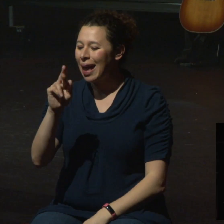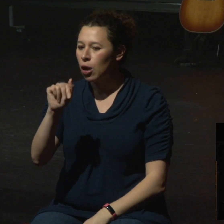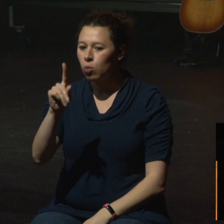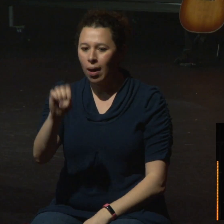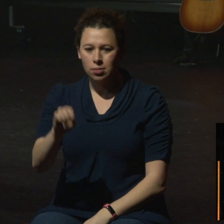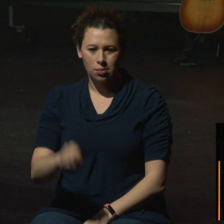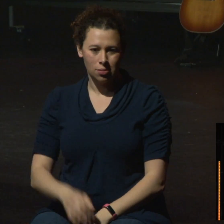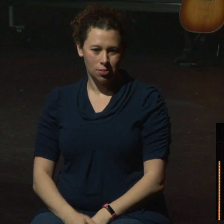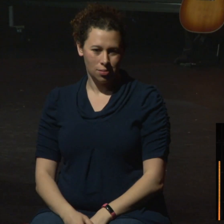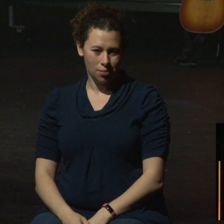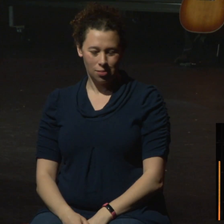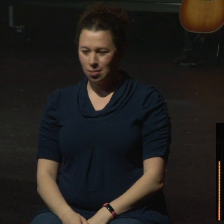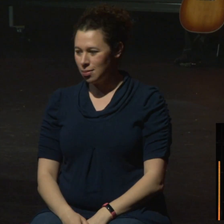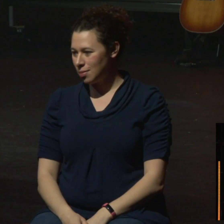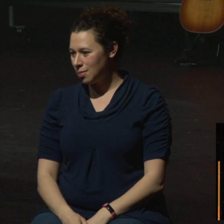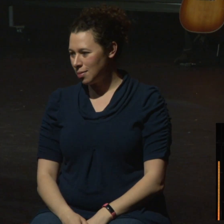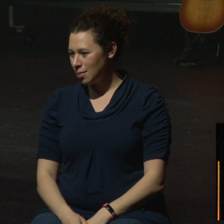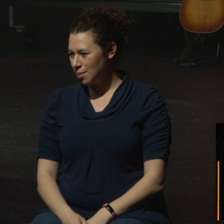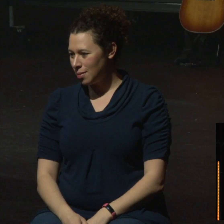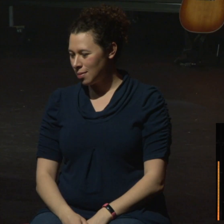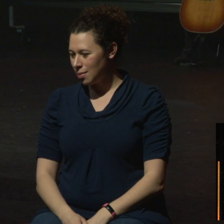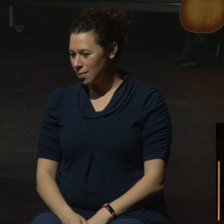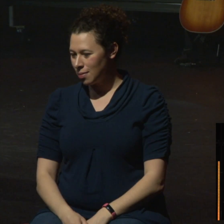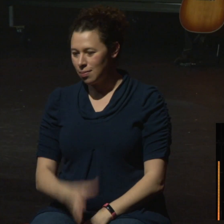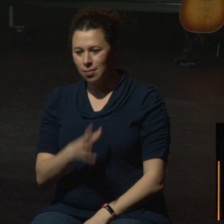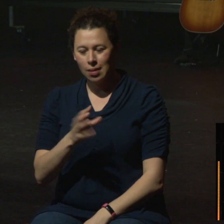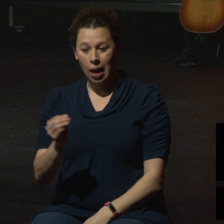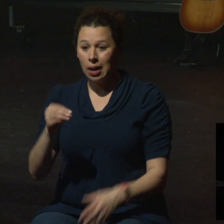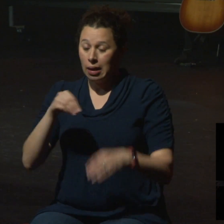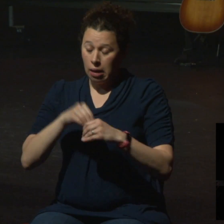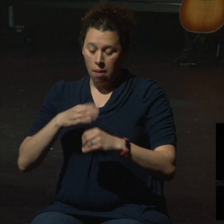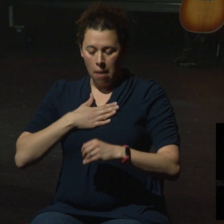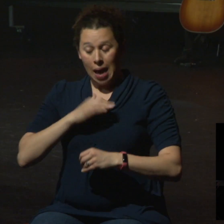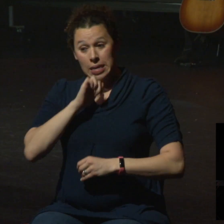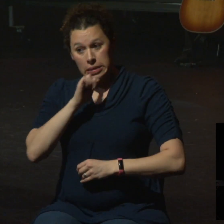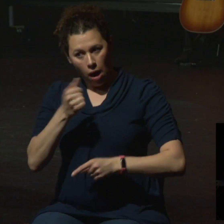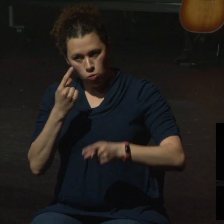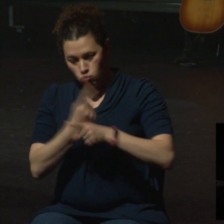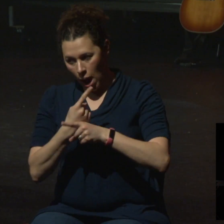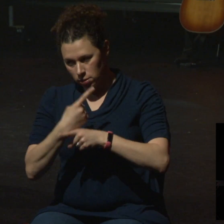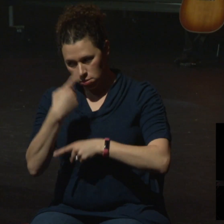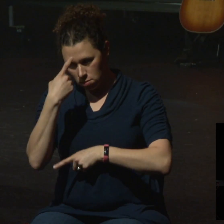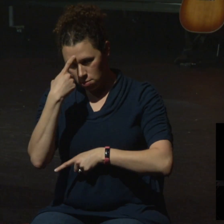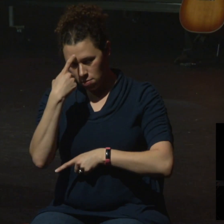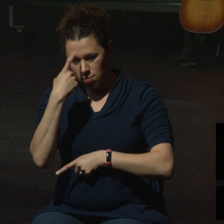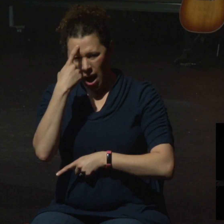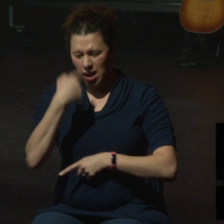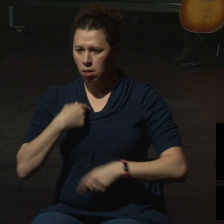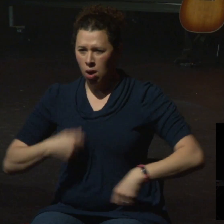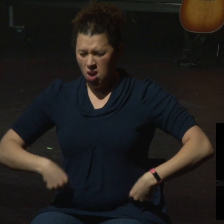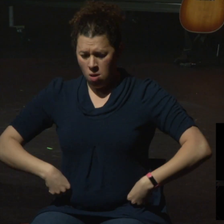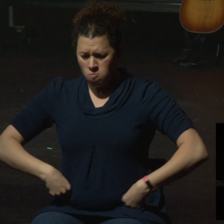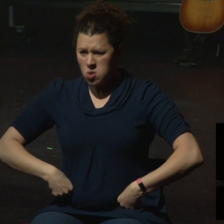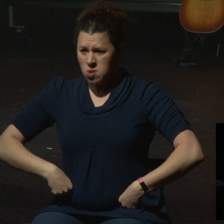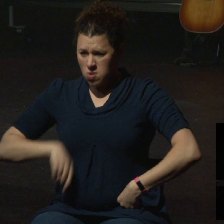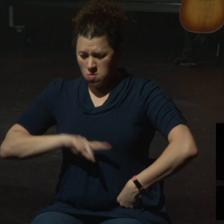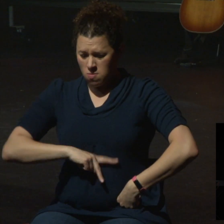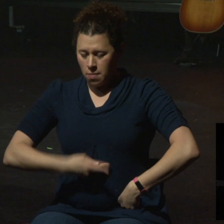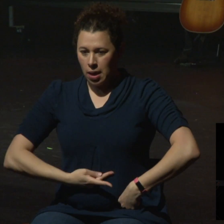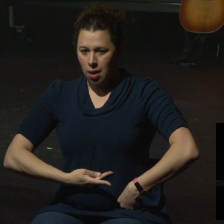And in my not so right frame of mind, I'm getting upset instead of recognizing I had an